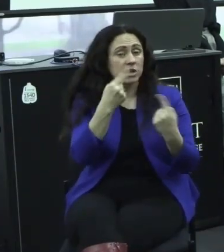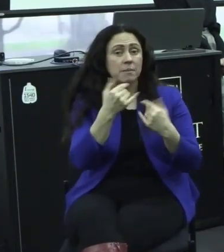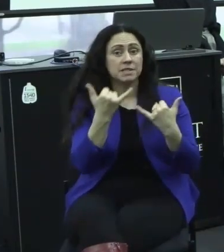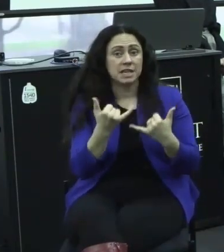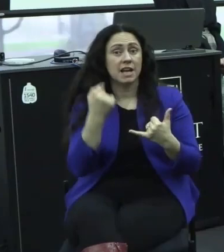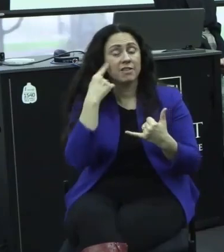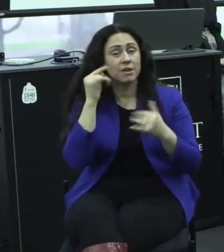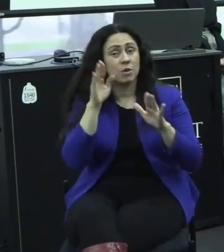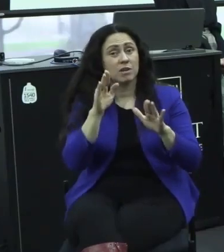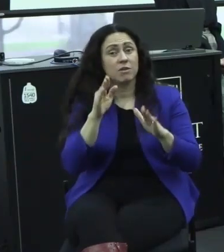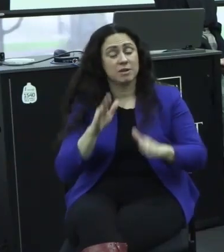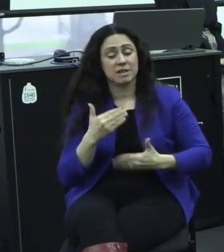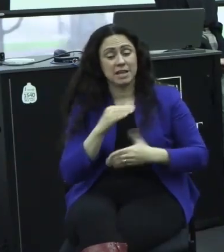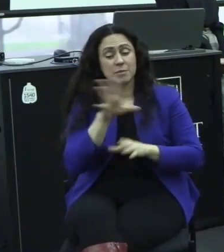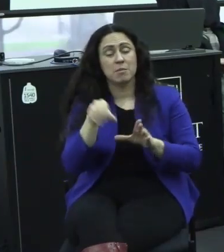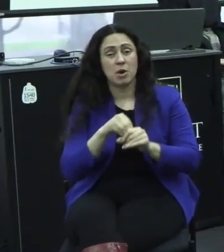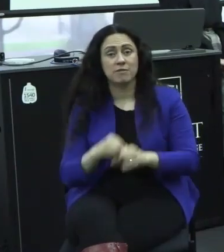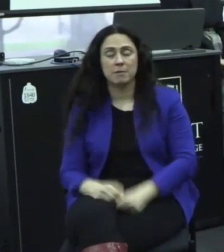wonderful. I'm glad to be a part of it.